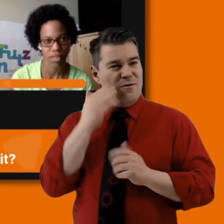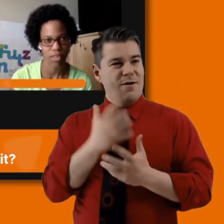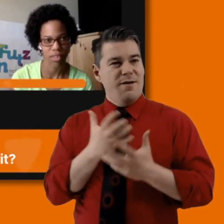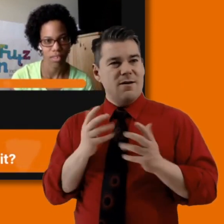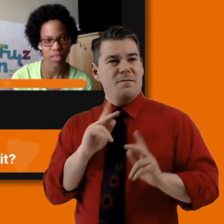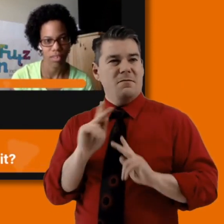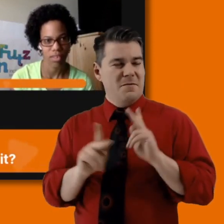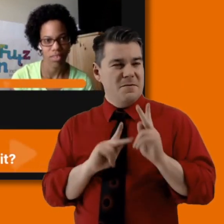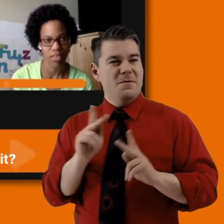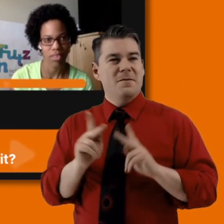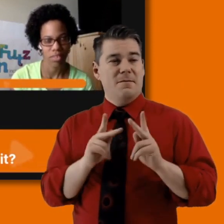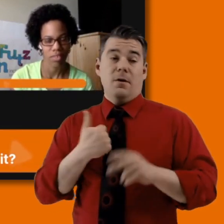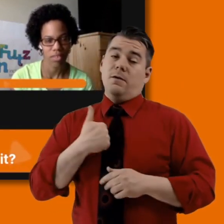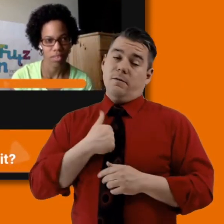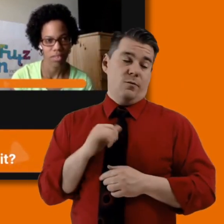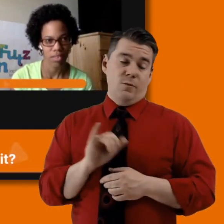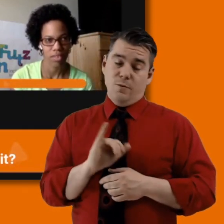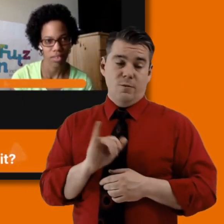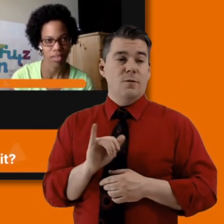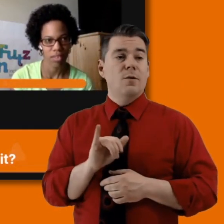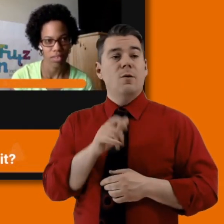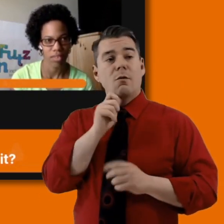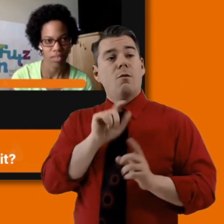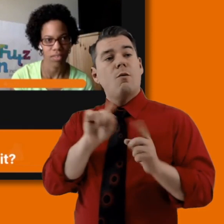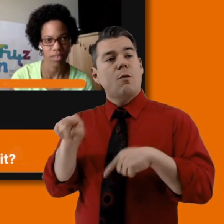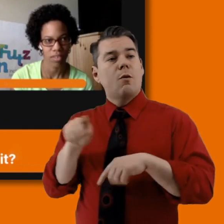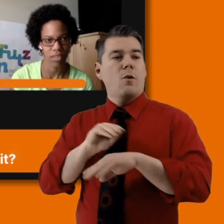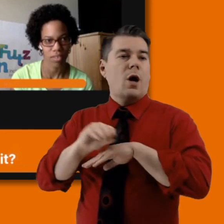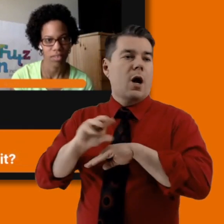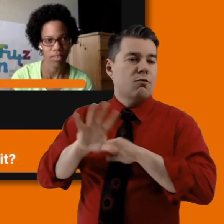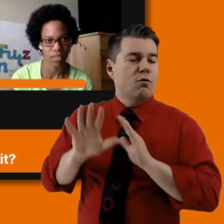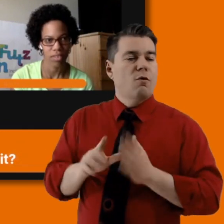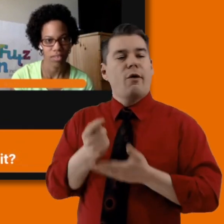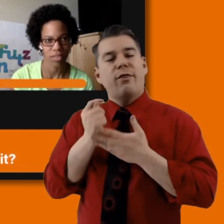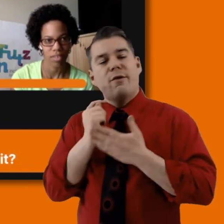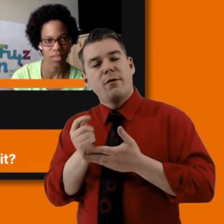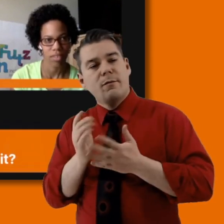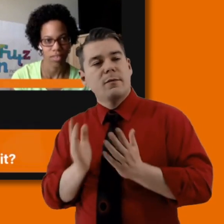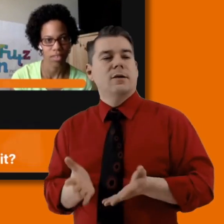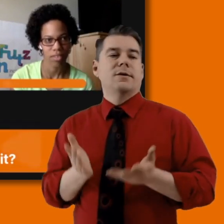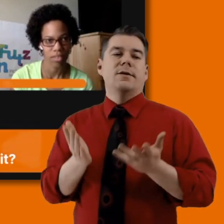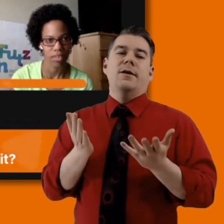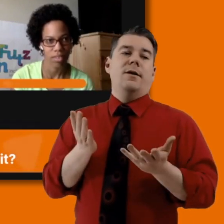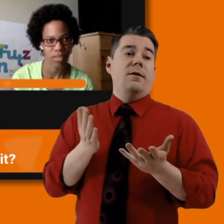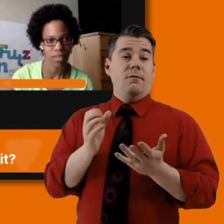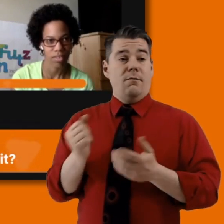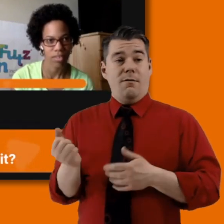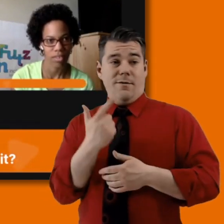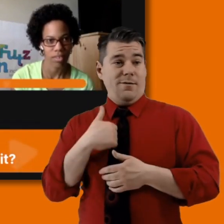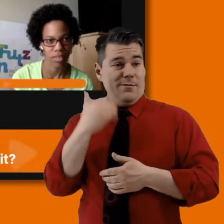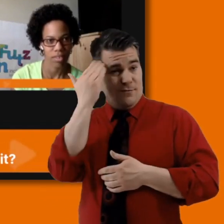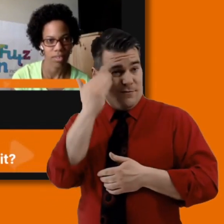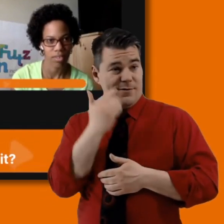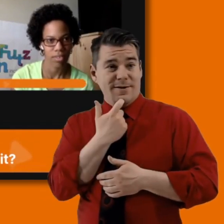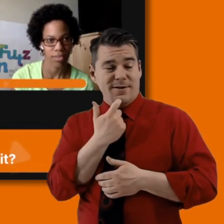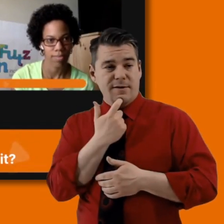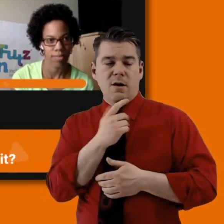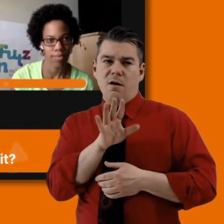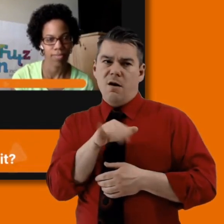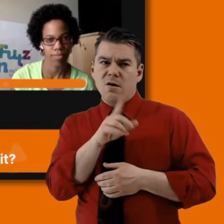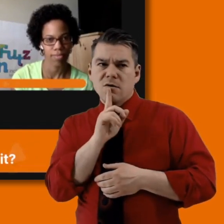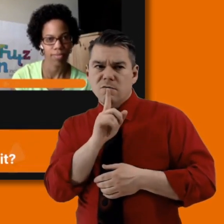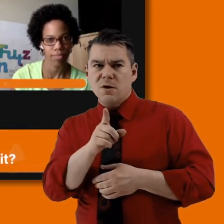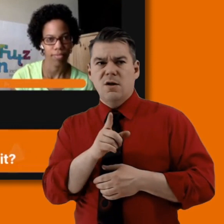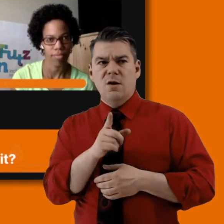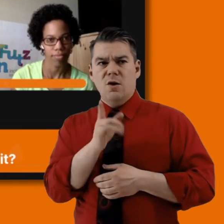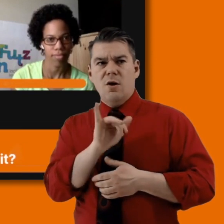of people, myself included, who have gone to see, counselors and therapists, and what everyone I know says is it's really like